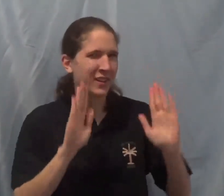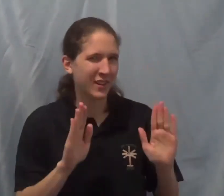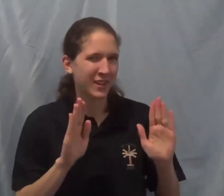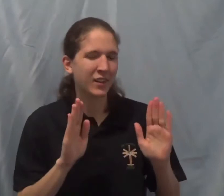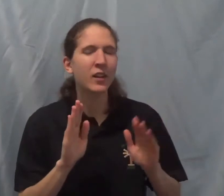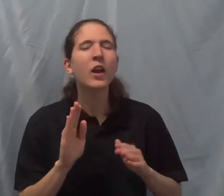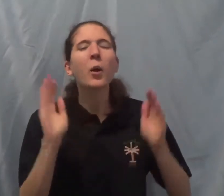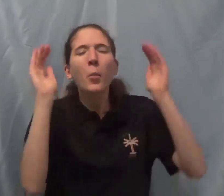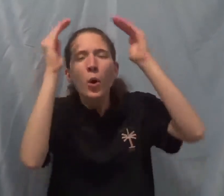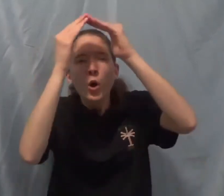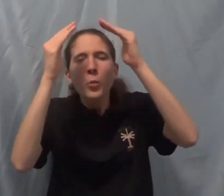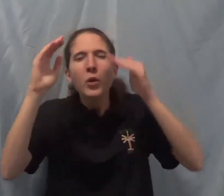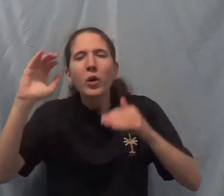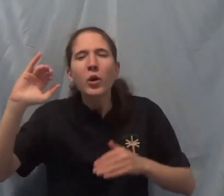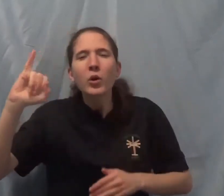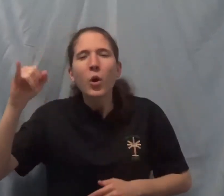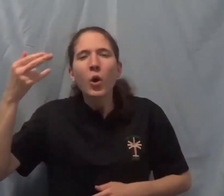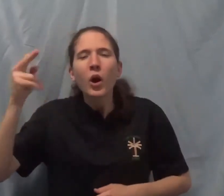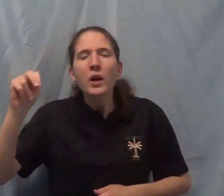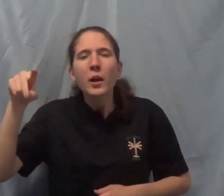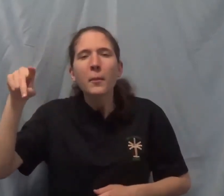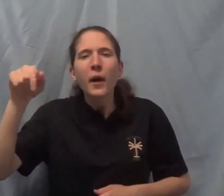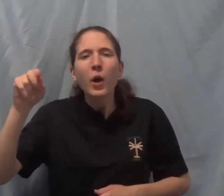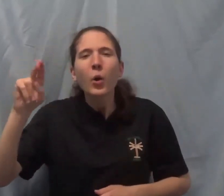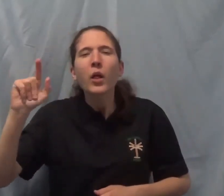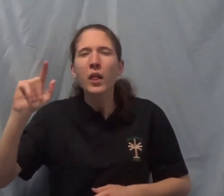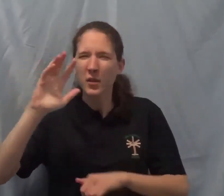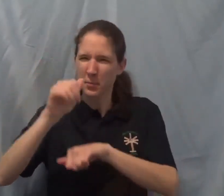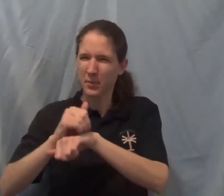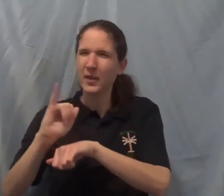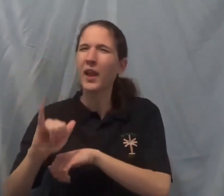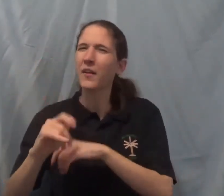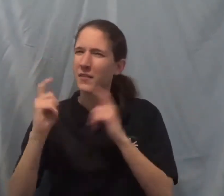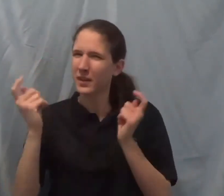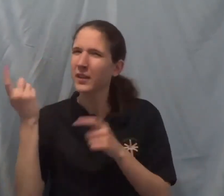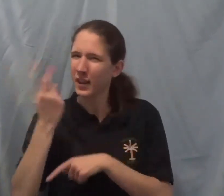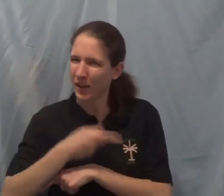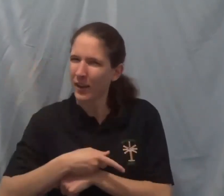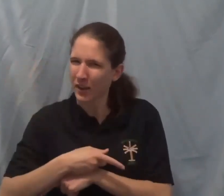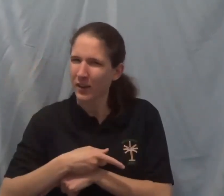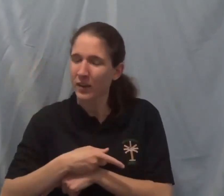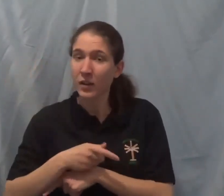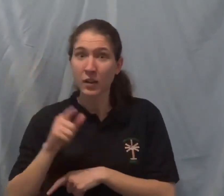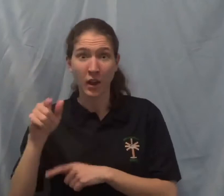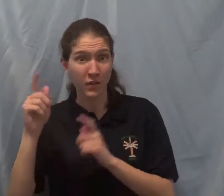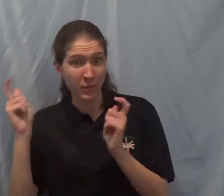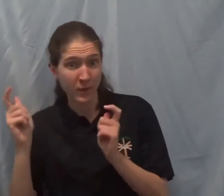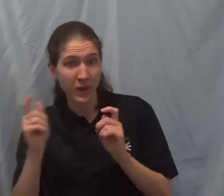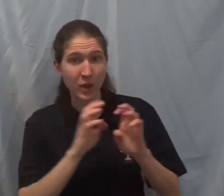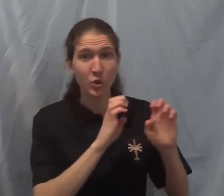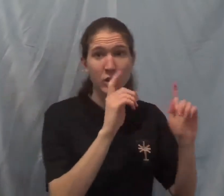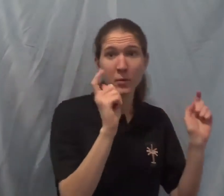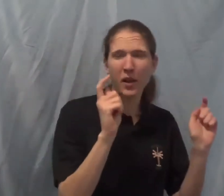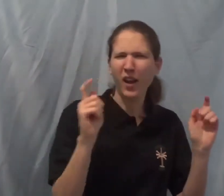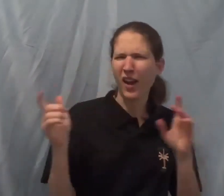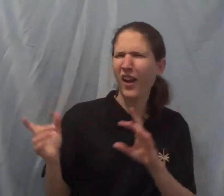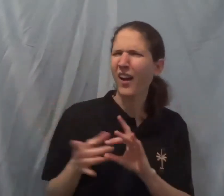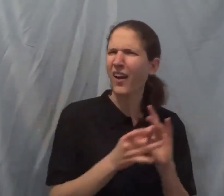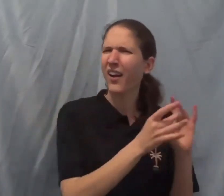intimately linked with the resurrection. And when we stare at the Blessed Sacrament and adore the Blessed Sacrament,